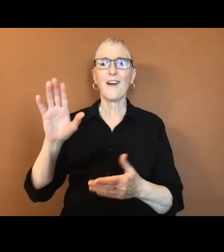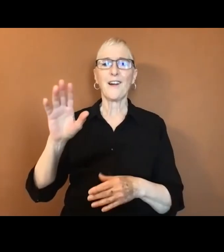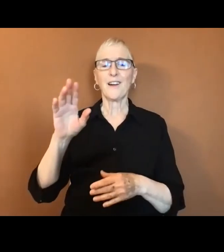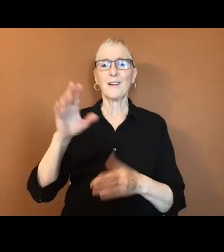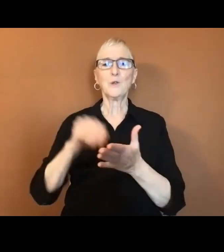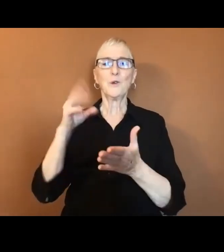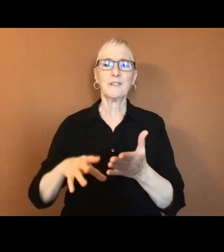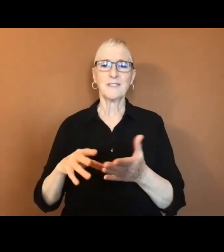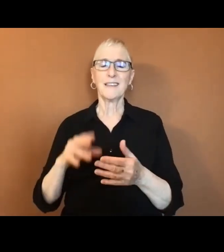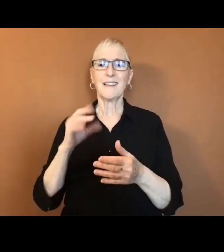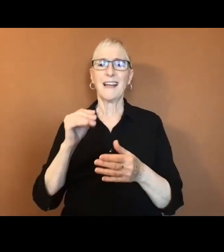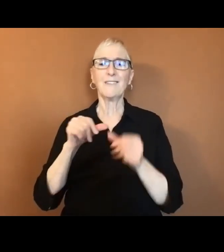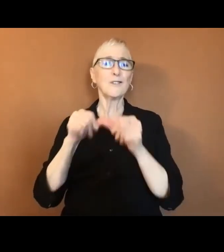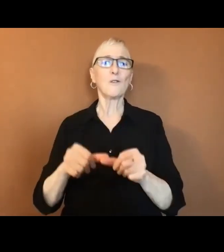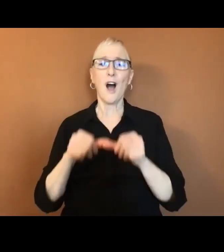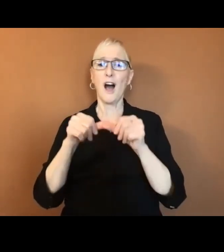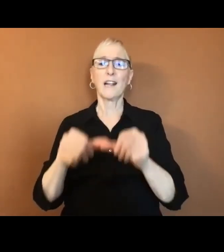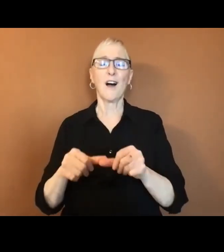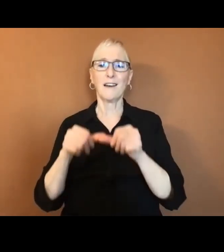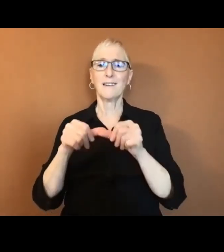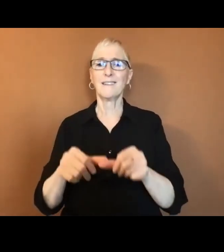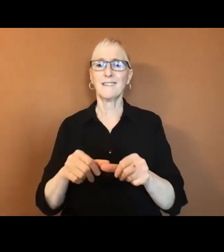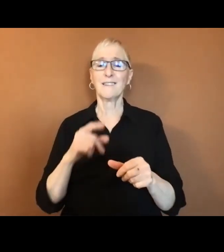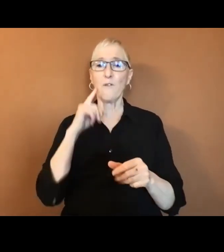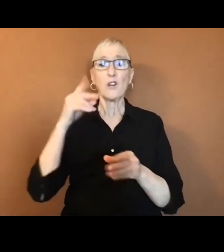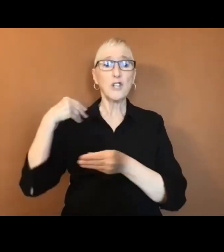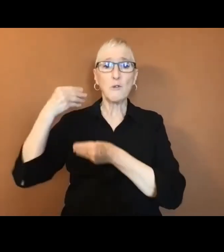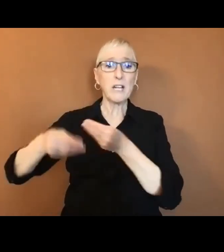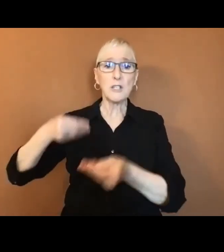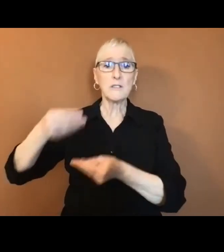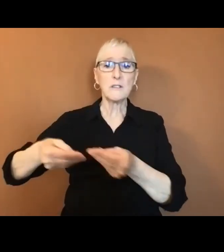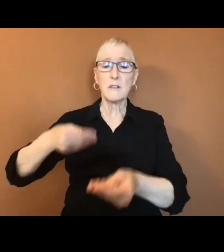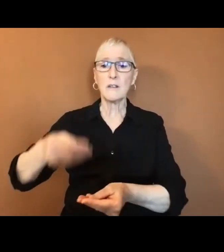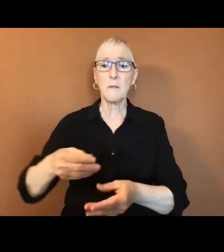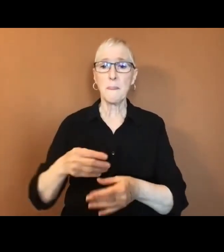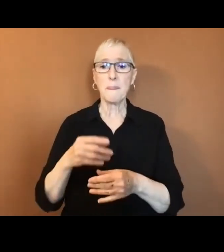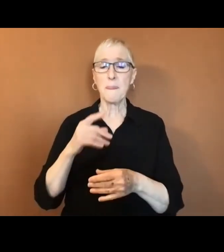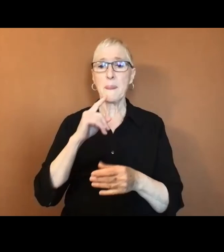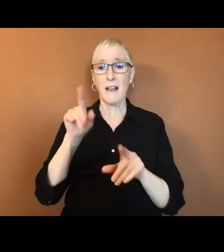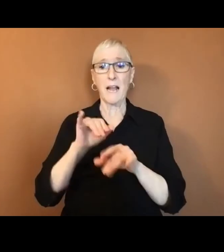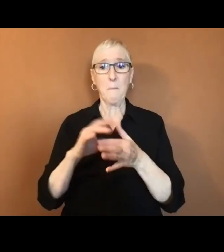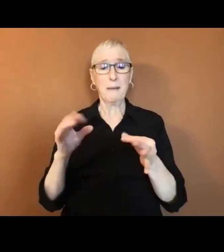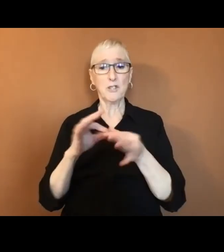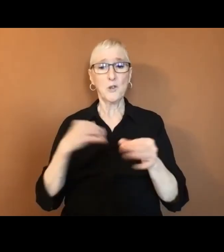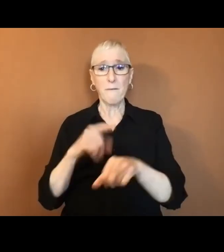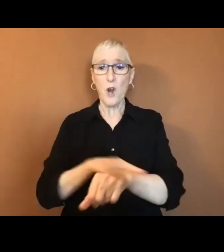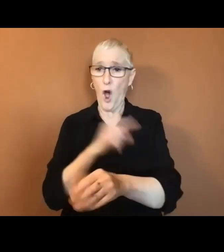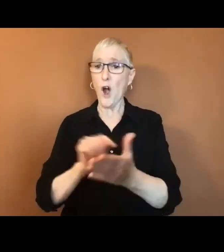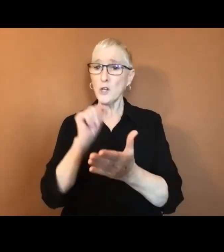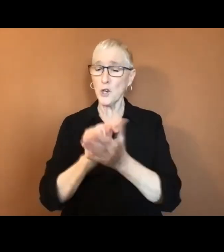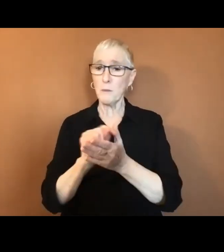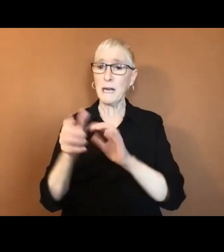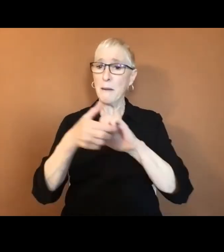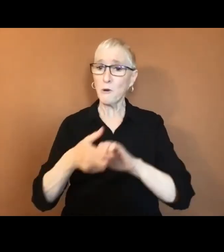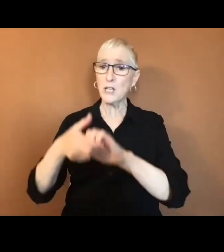and it just goes on and on, really for generations, which is lovely because you do build, as I mentioned, these long-term collaborations